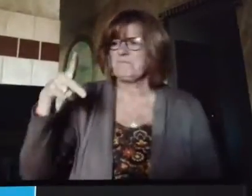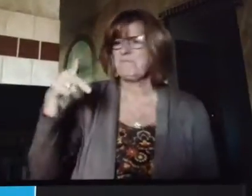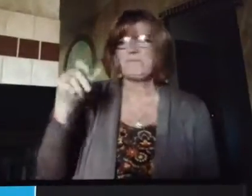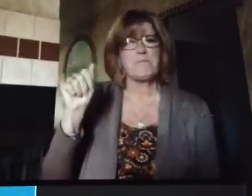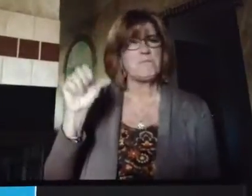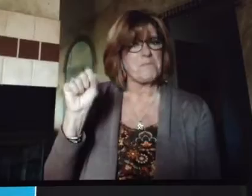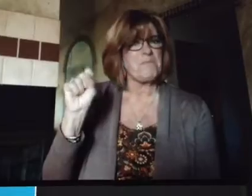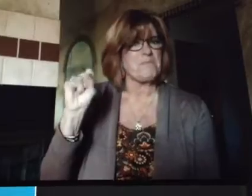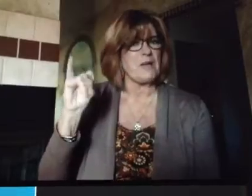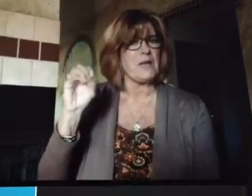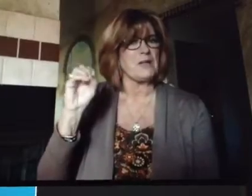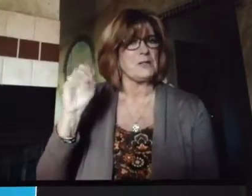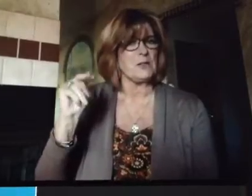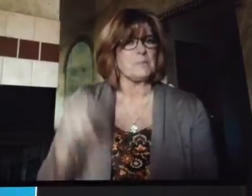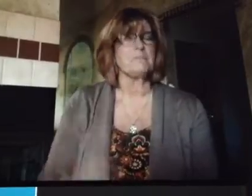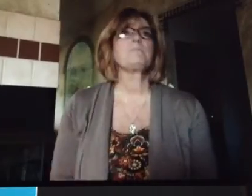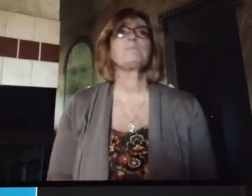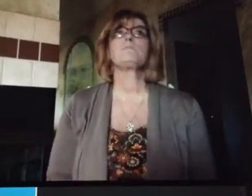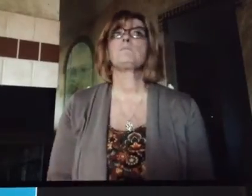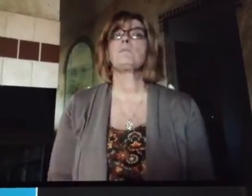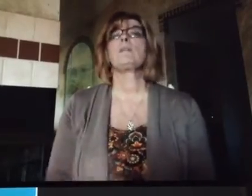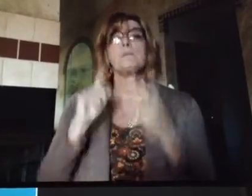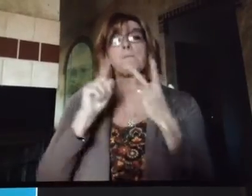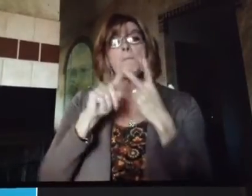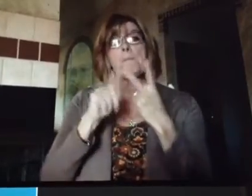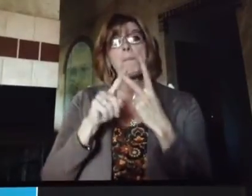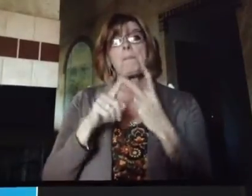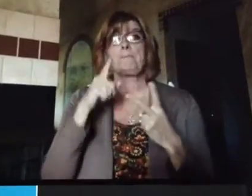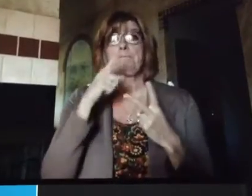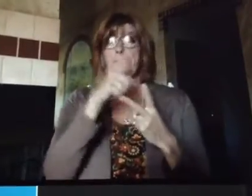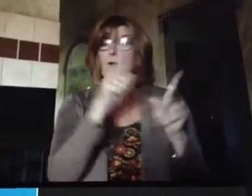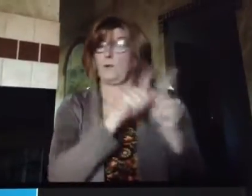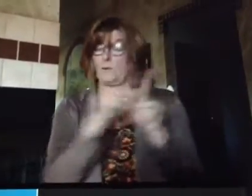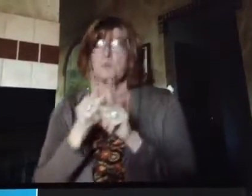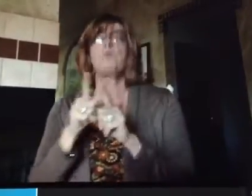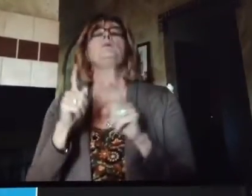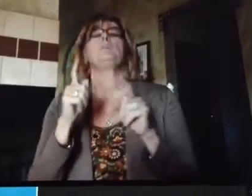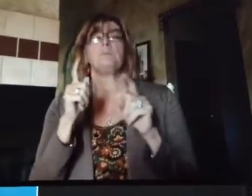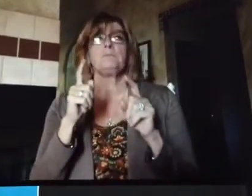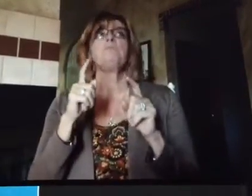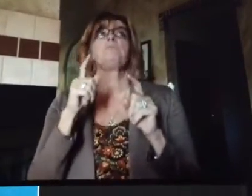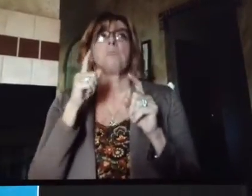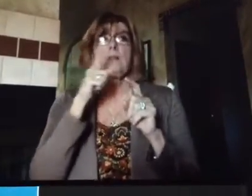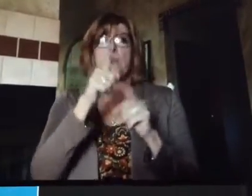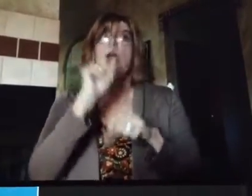Now, the first is that they were interested and motivated. They had a passion for what they were skilled